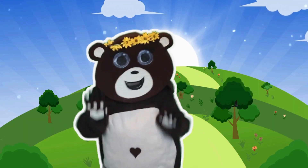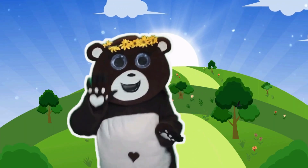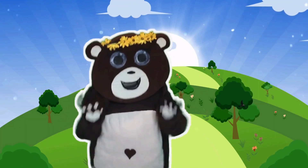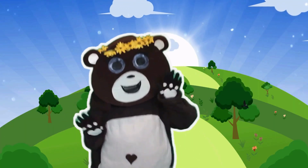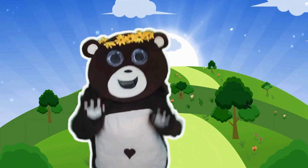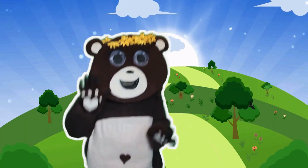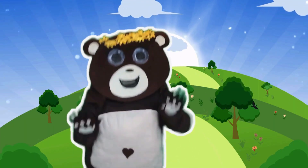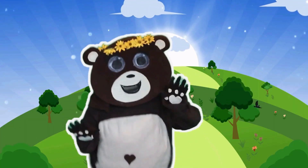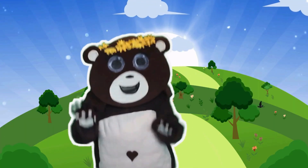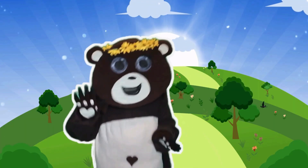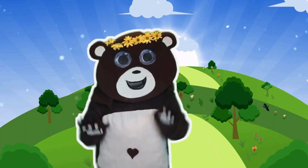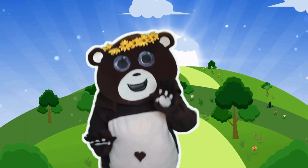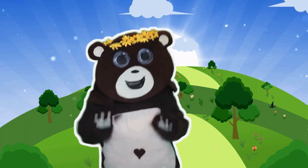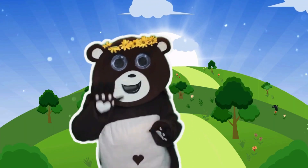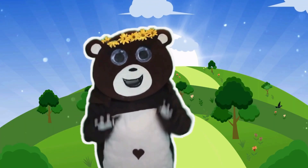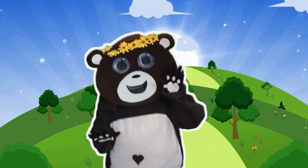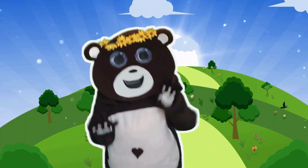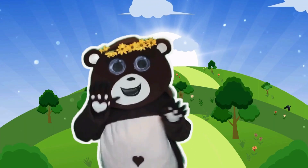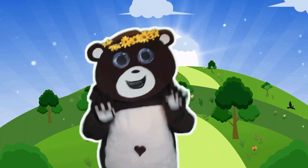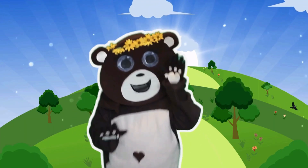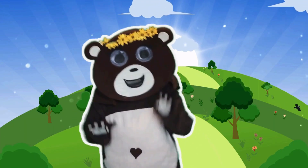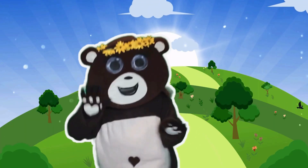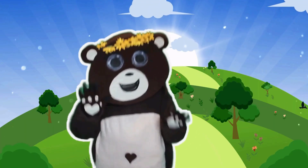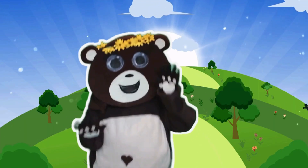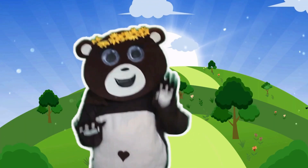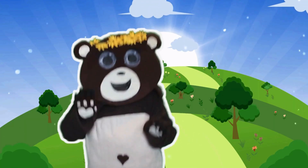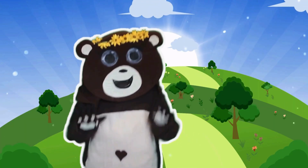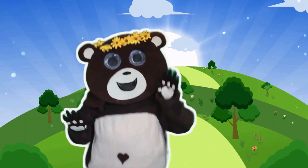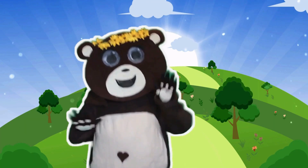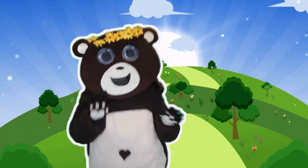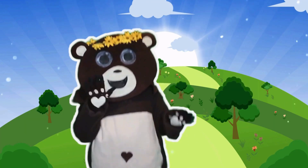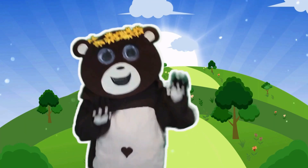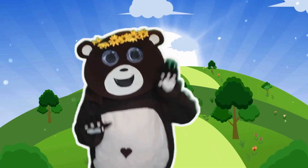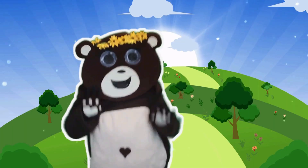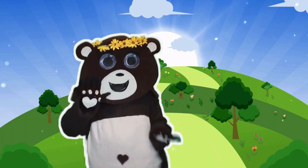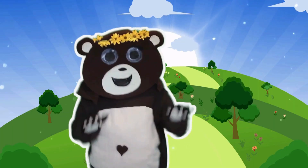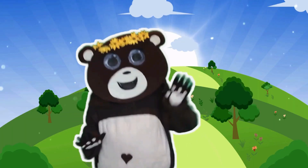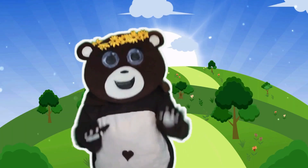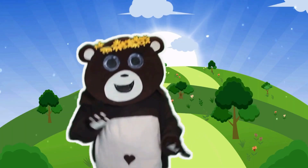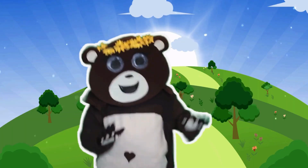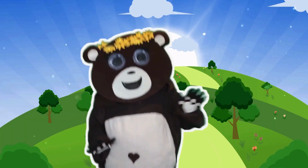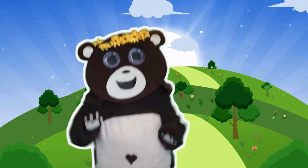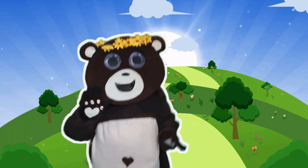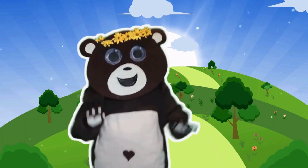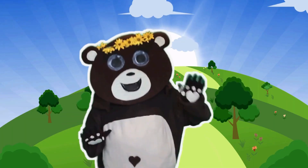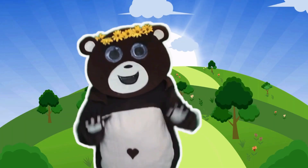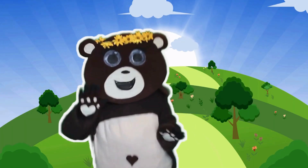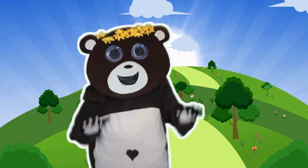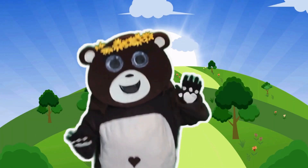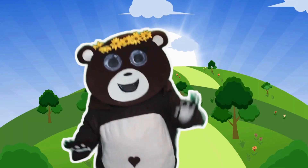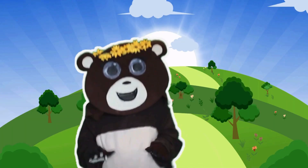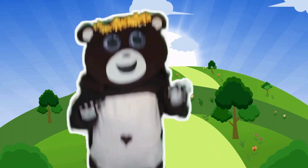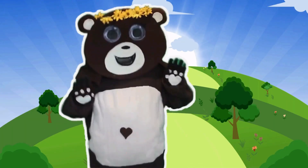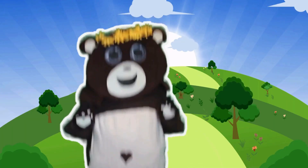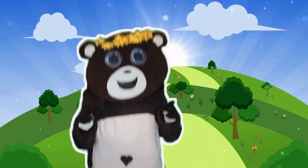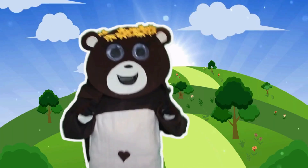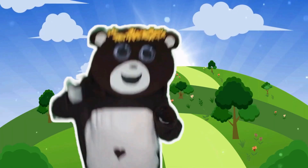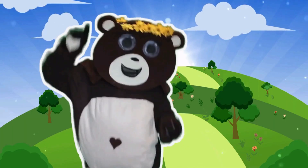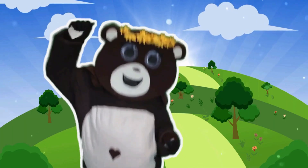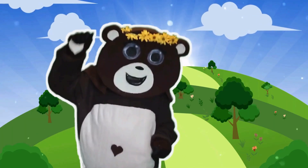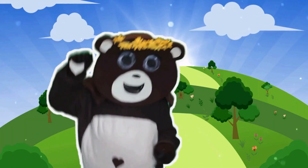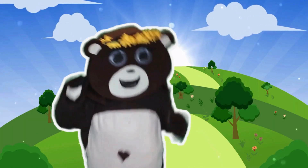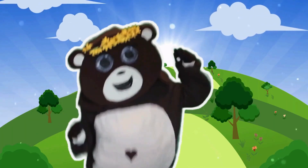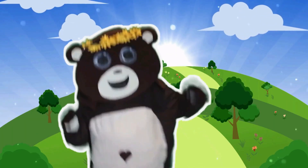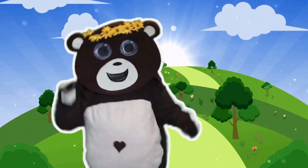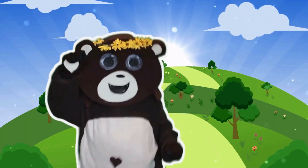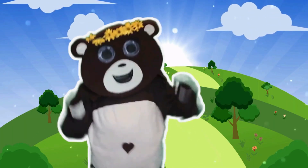e oma mai. E oma teti pea, e oma mai. E